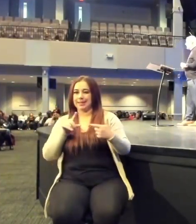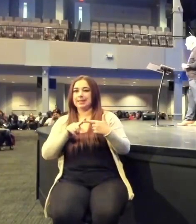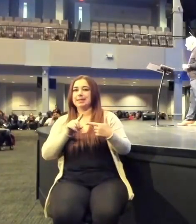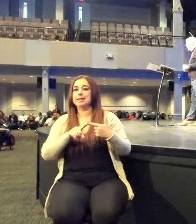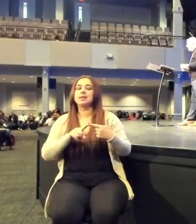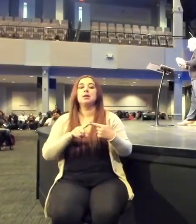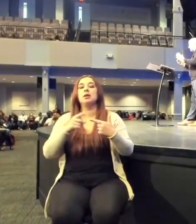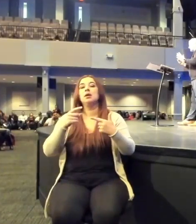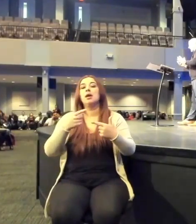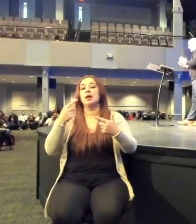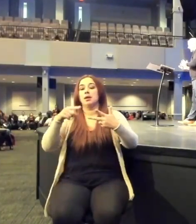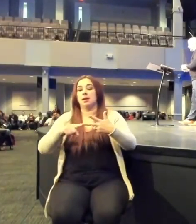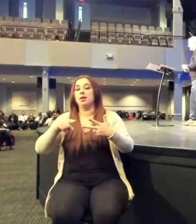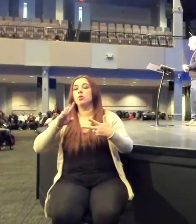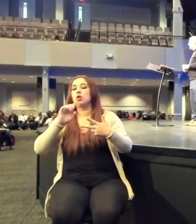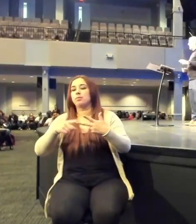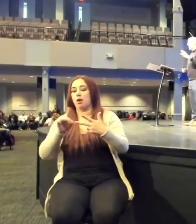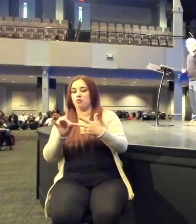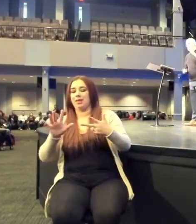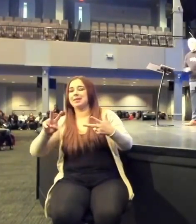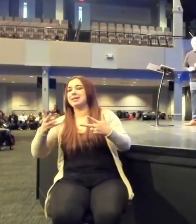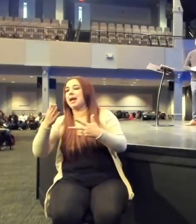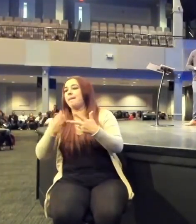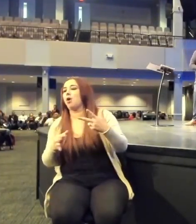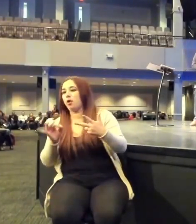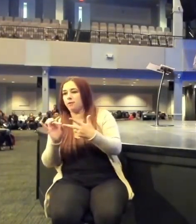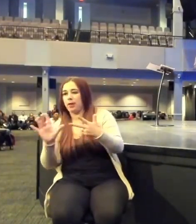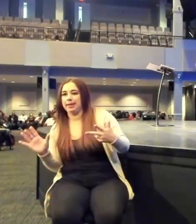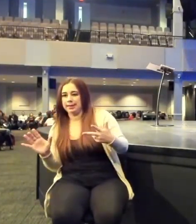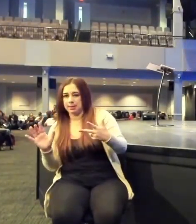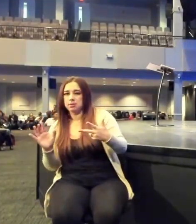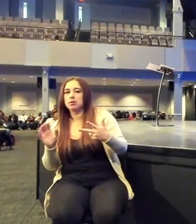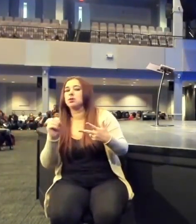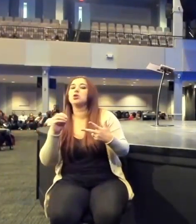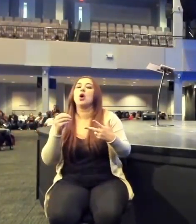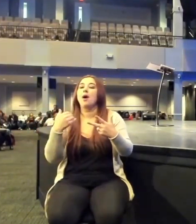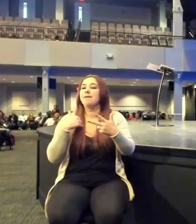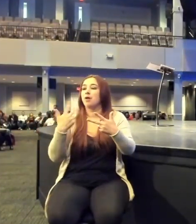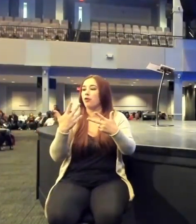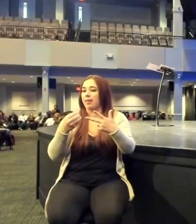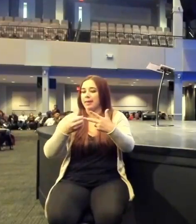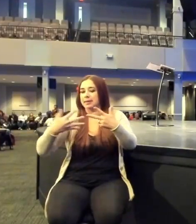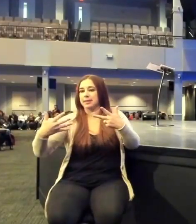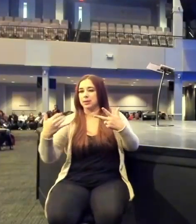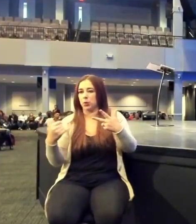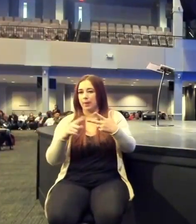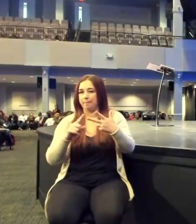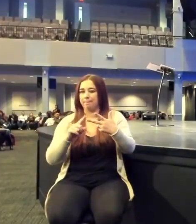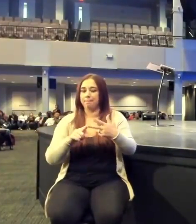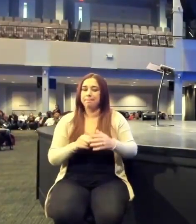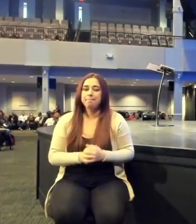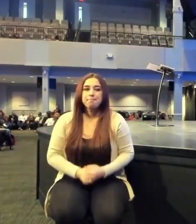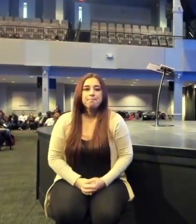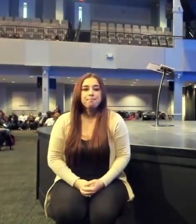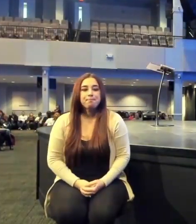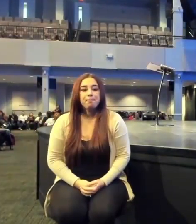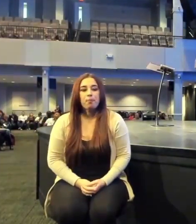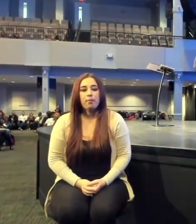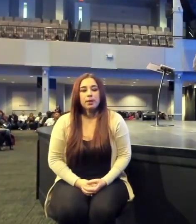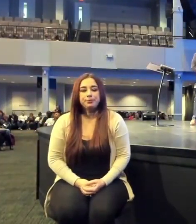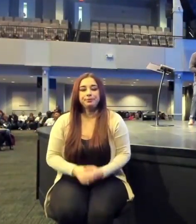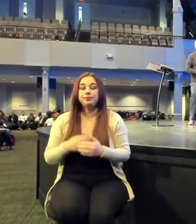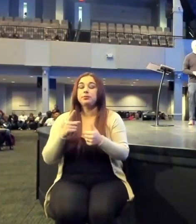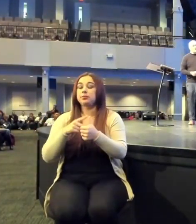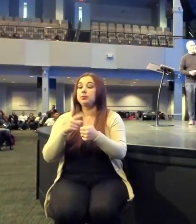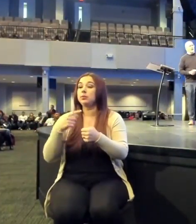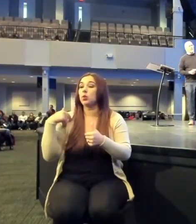Today we're talking about the second aspect of that. 3 points I want to share with you today. Here we go. Number one, you